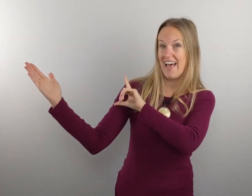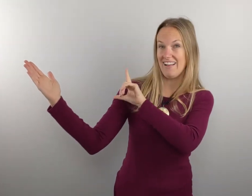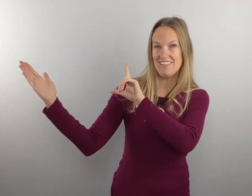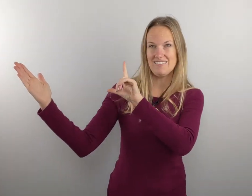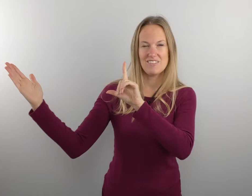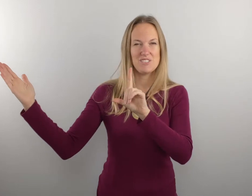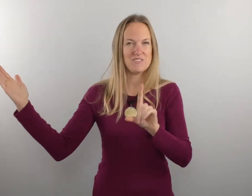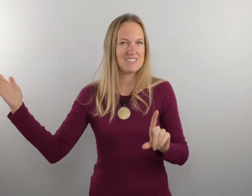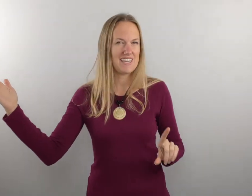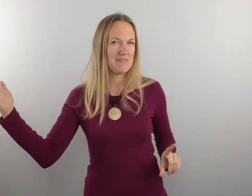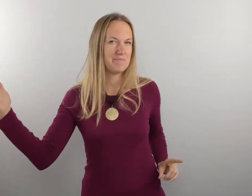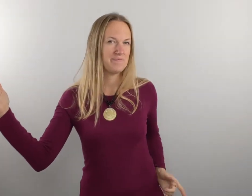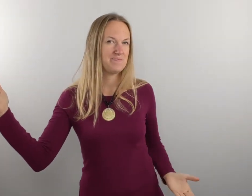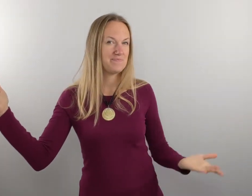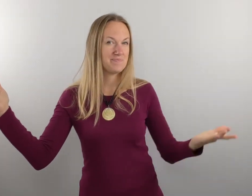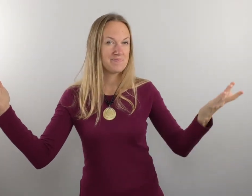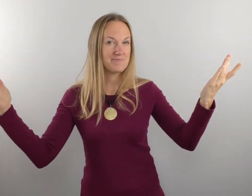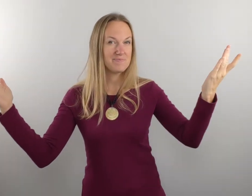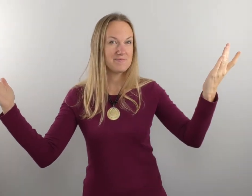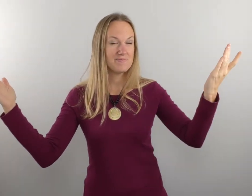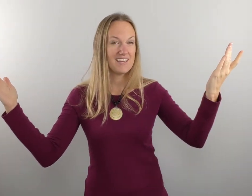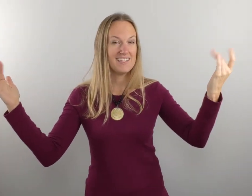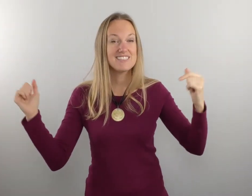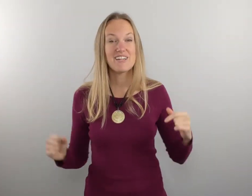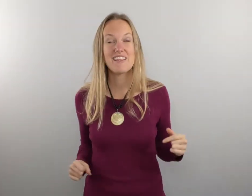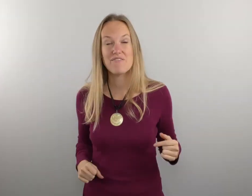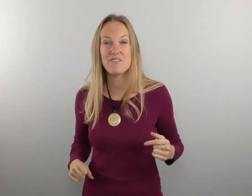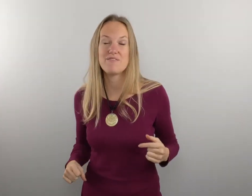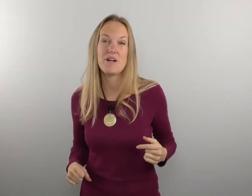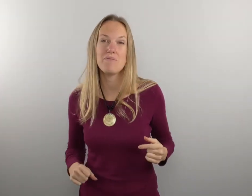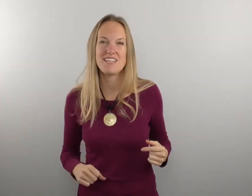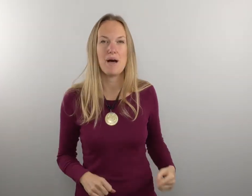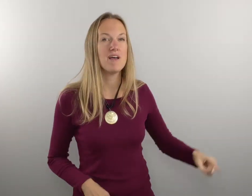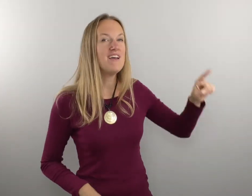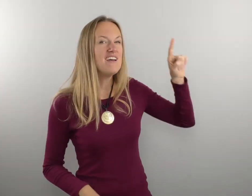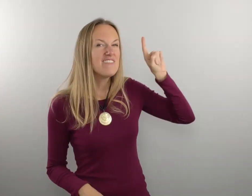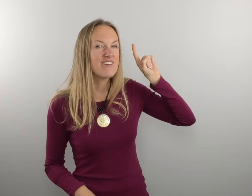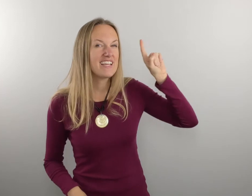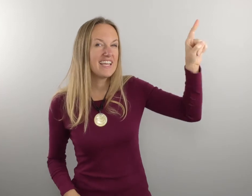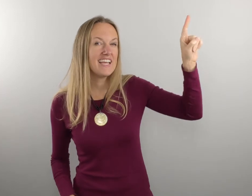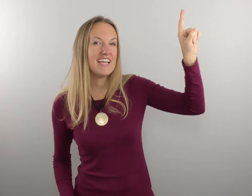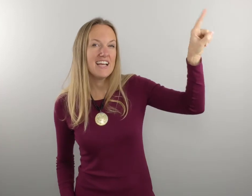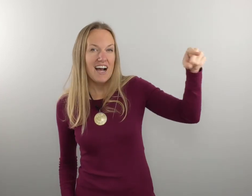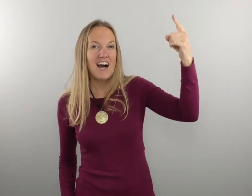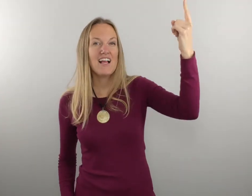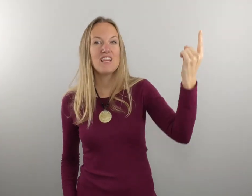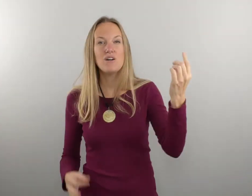L from shoulder to hip. Okay, let's try that from the top. For He alone